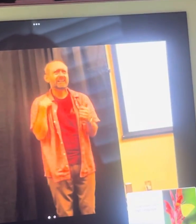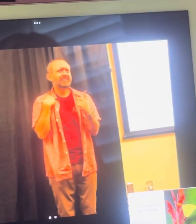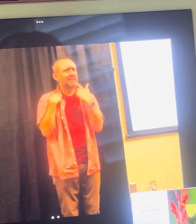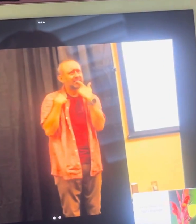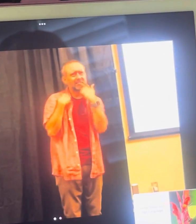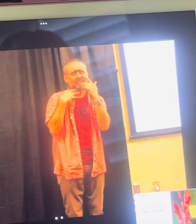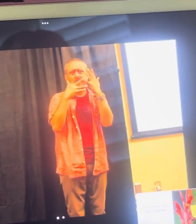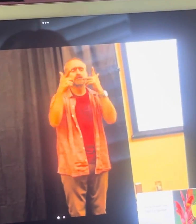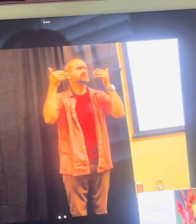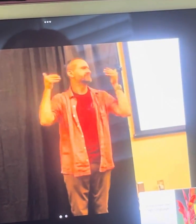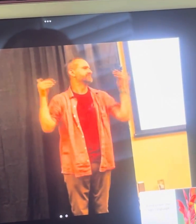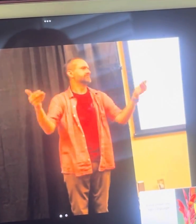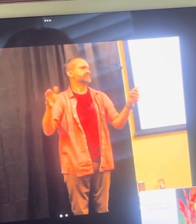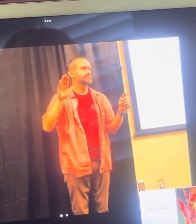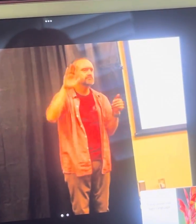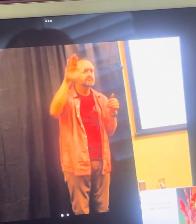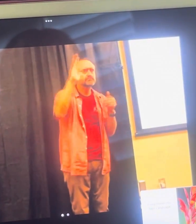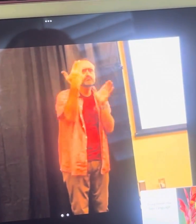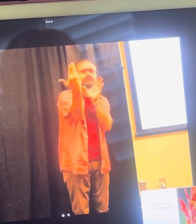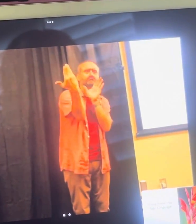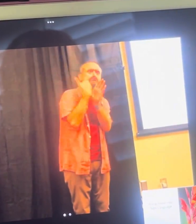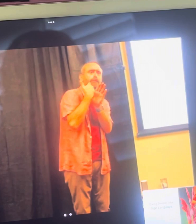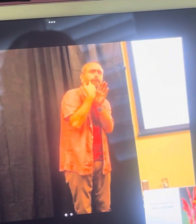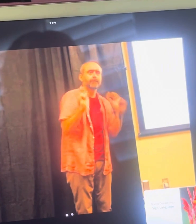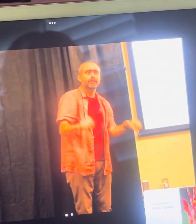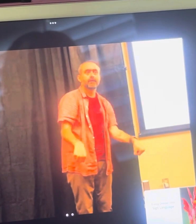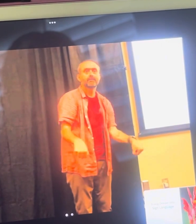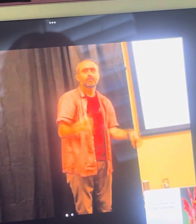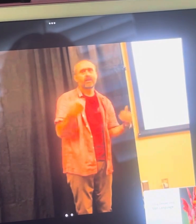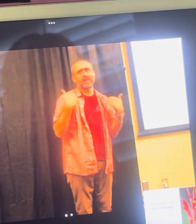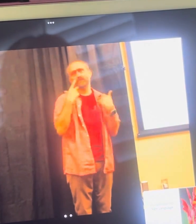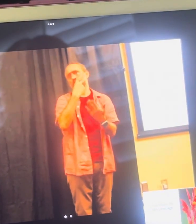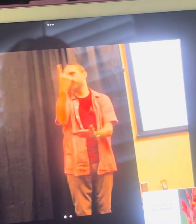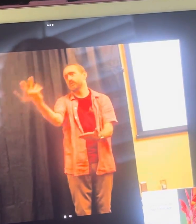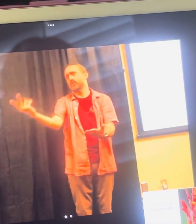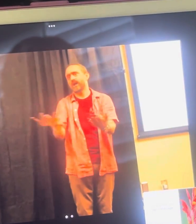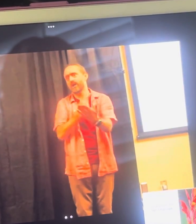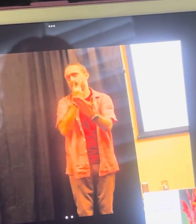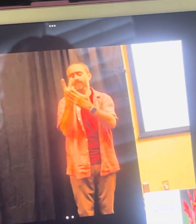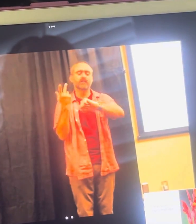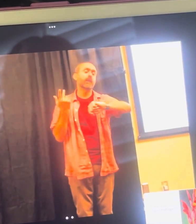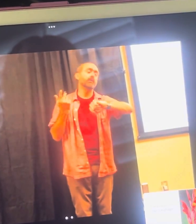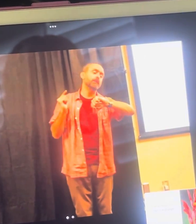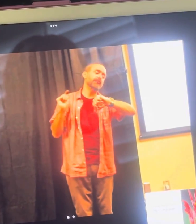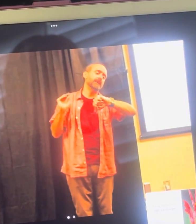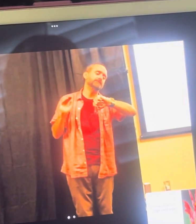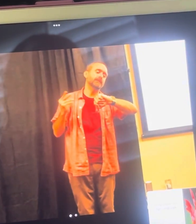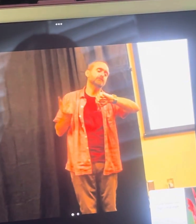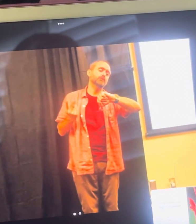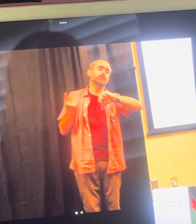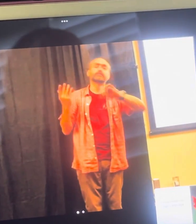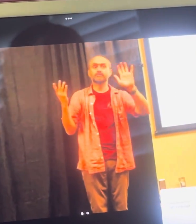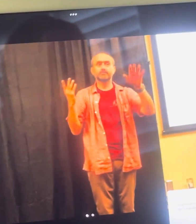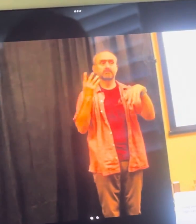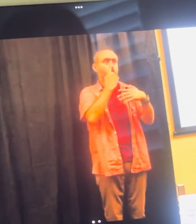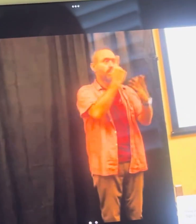If you guys don't understand me, please go ahead and raise your hand. Let me know, interrupt me. We have about like 2 hours